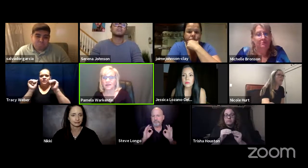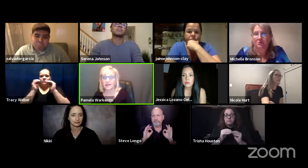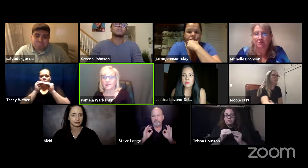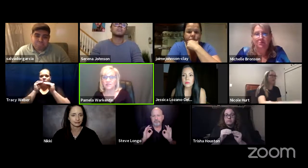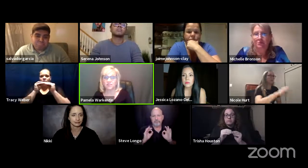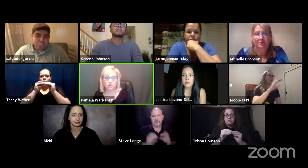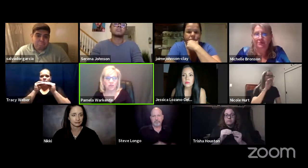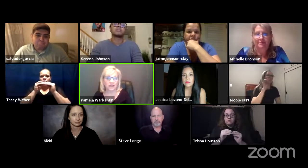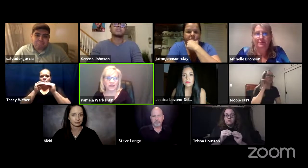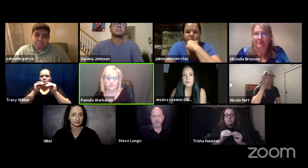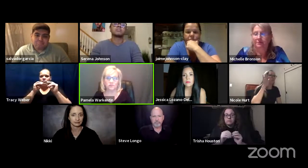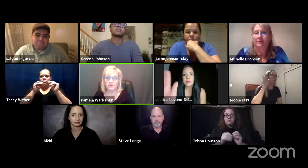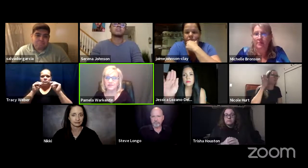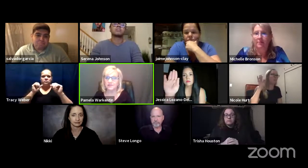Any additional announcements?